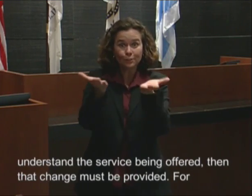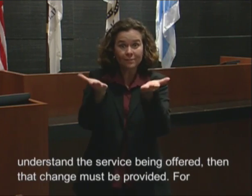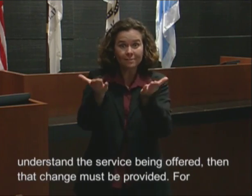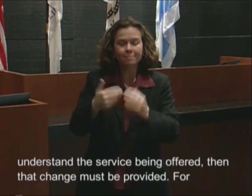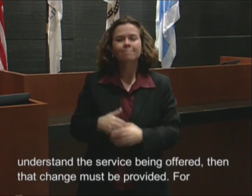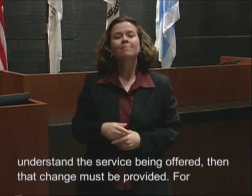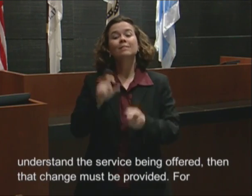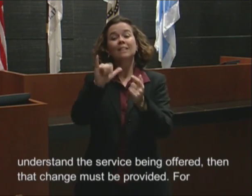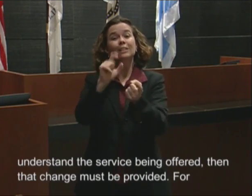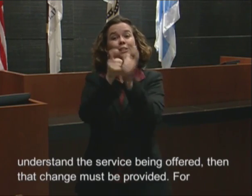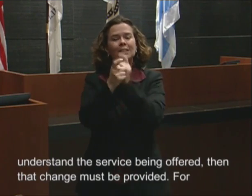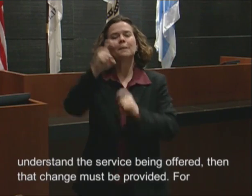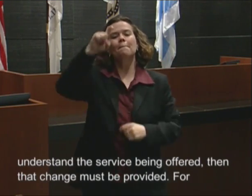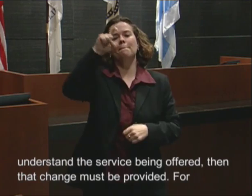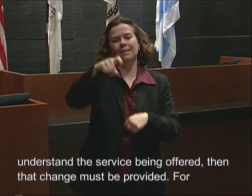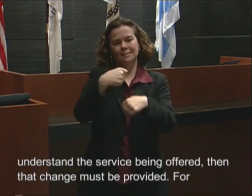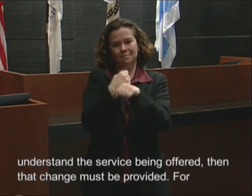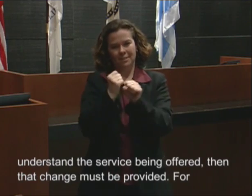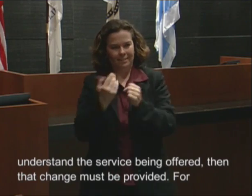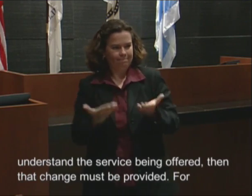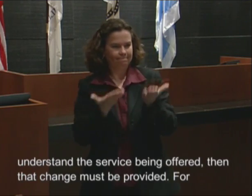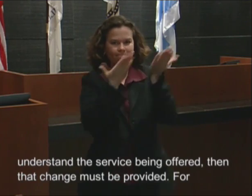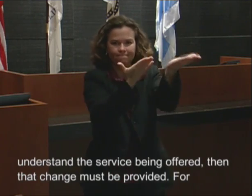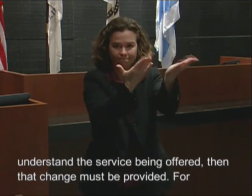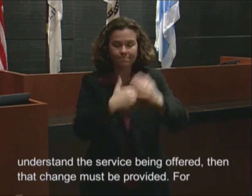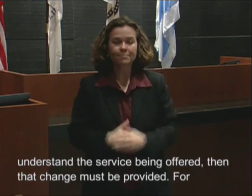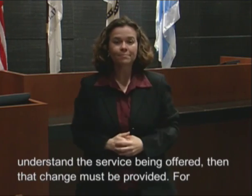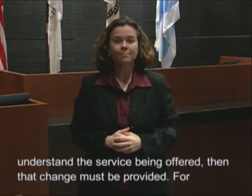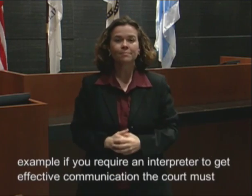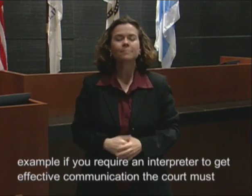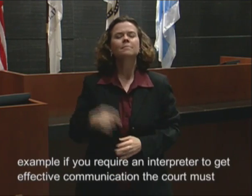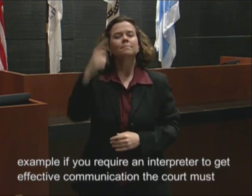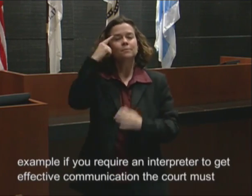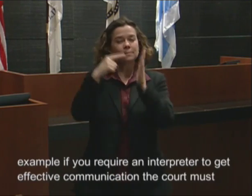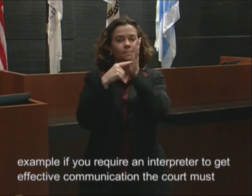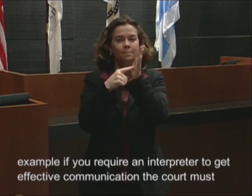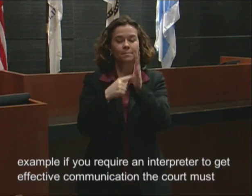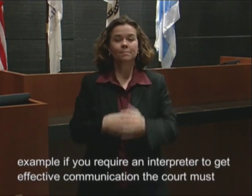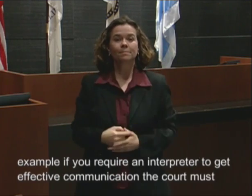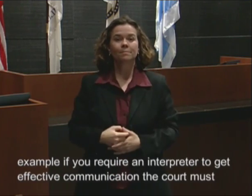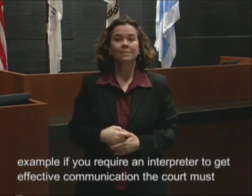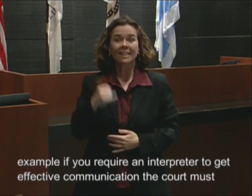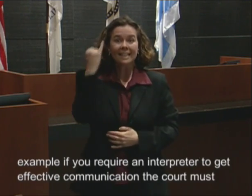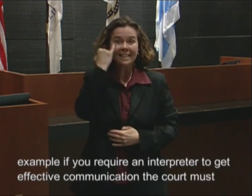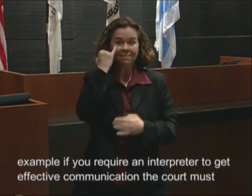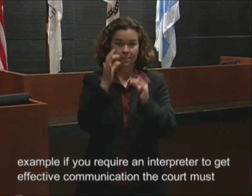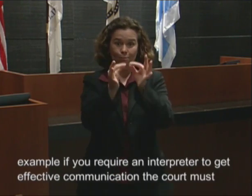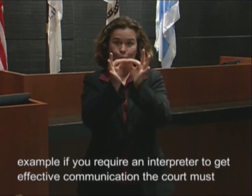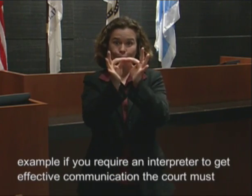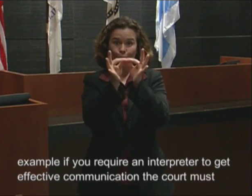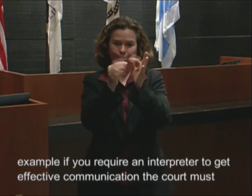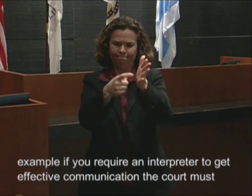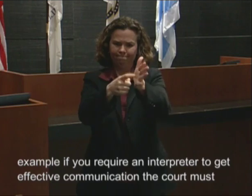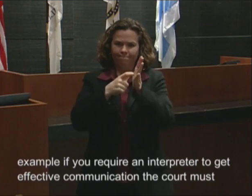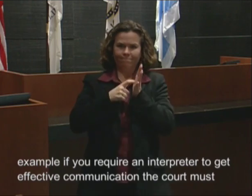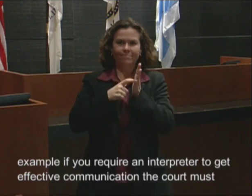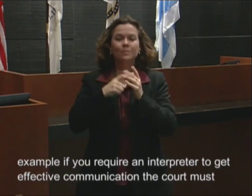offered, then that change must be provided. For example, if you require an interpreter to get